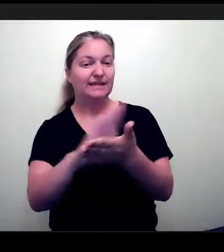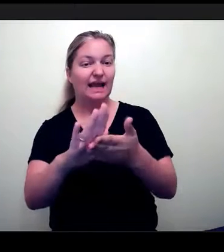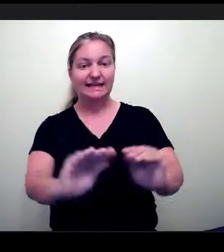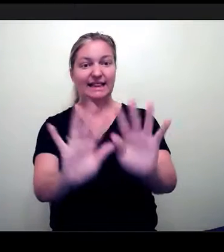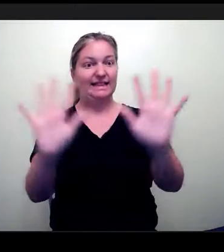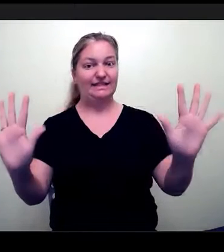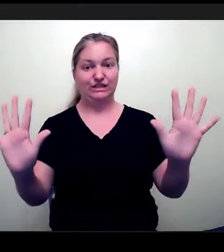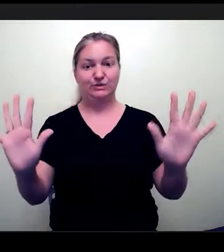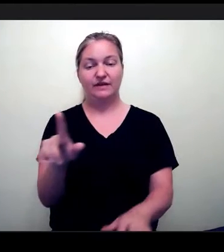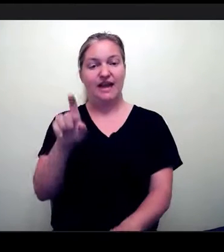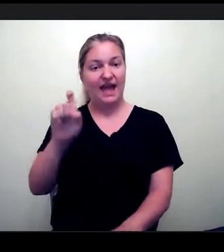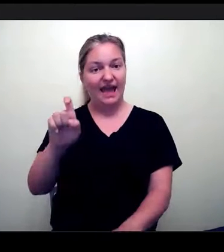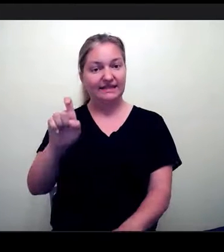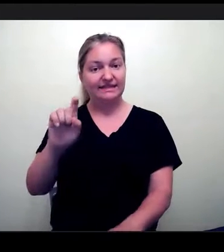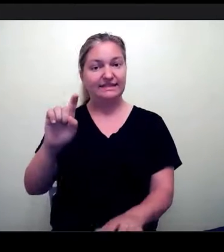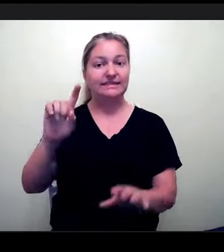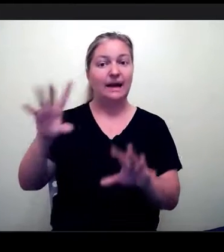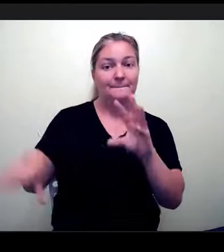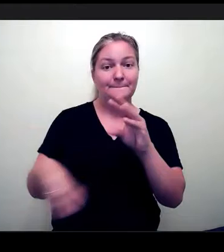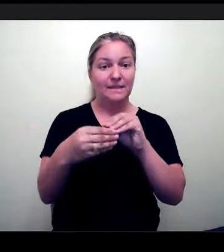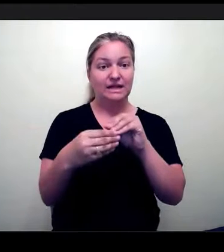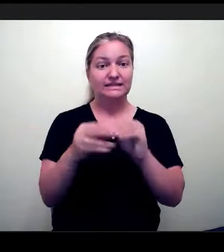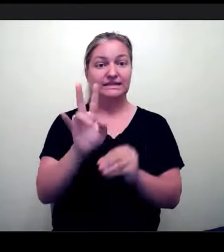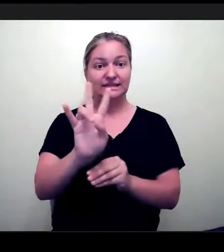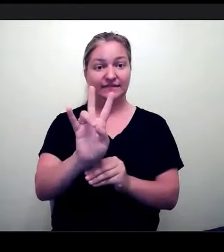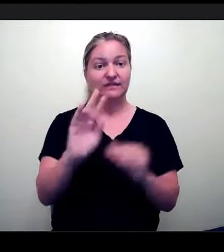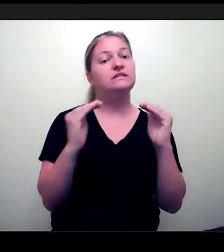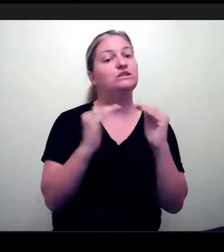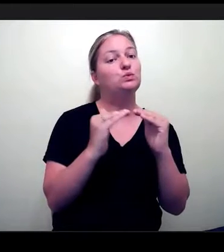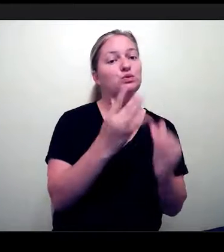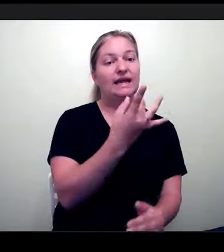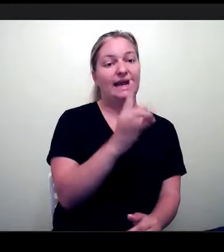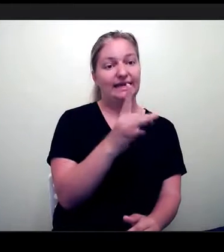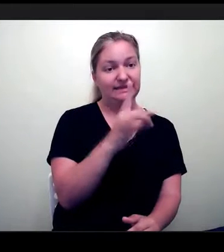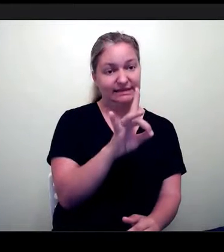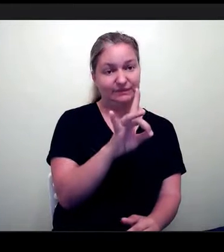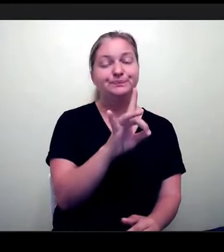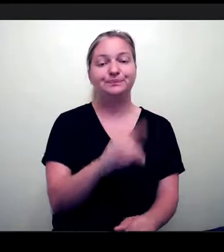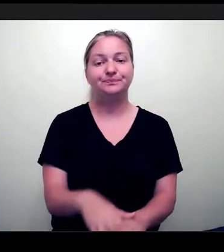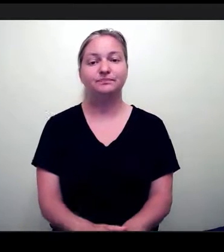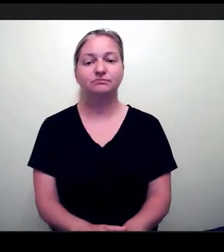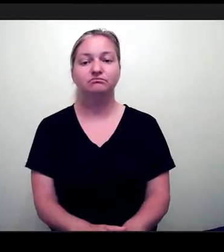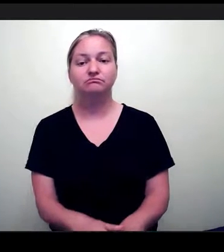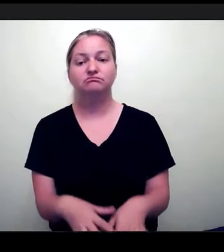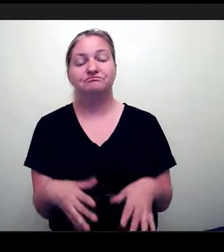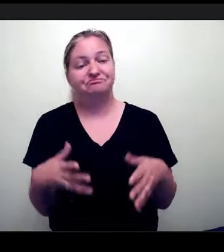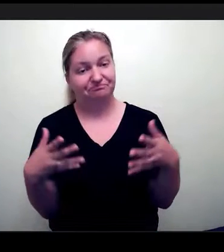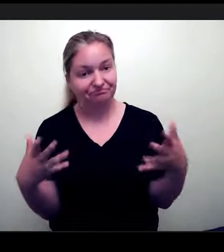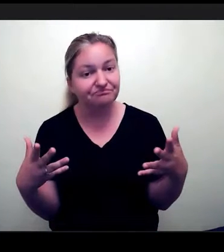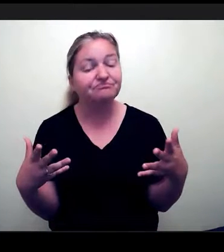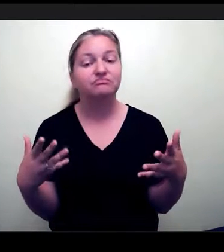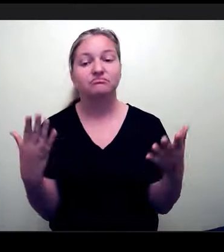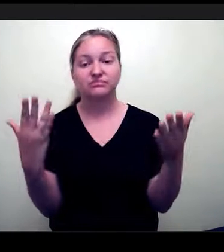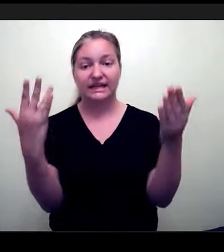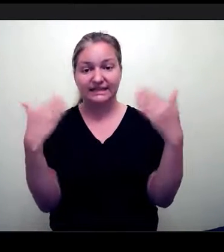clear. We have x plus 7 equals 18. So, in